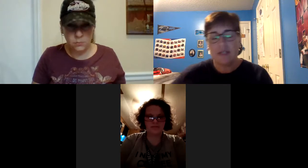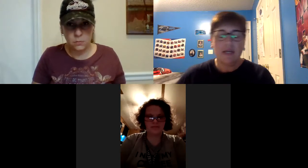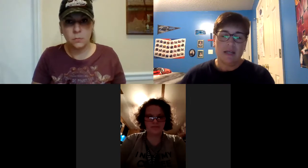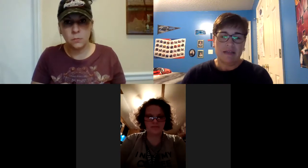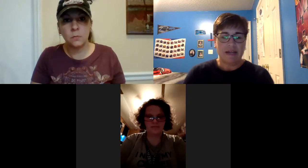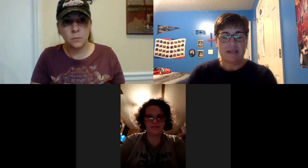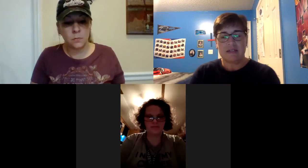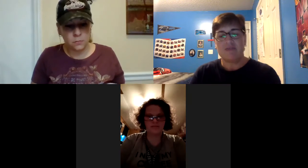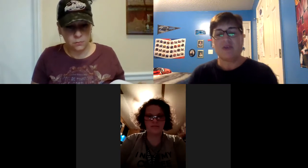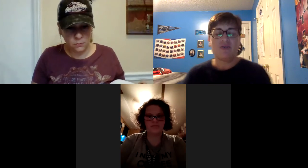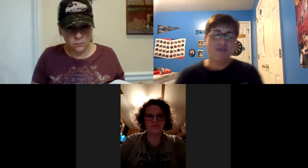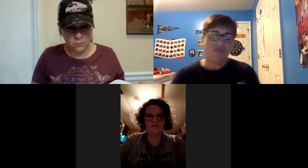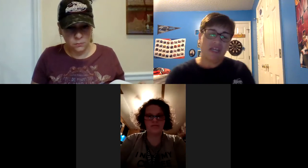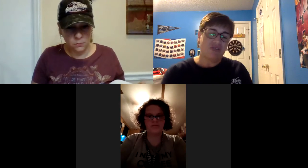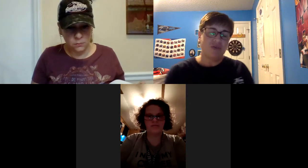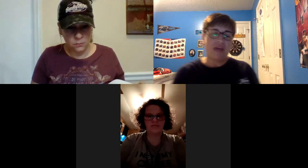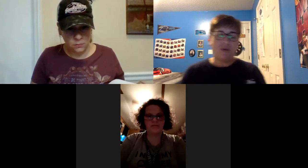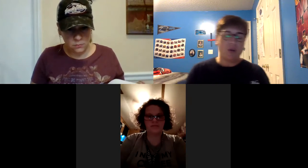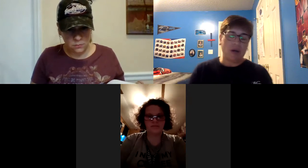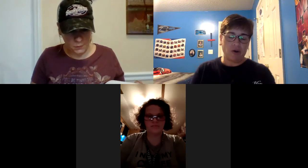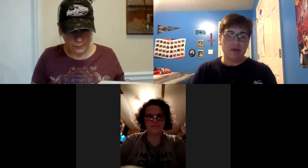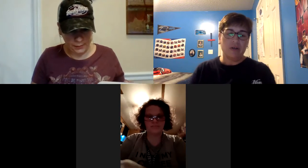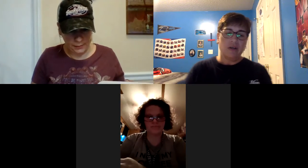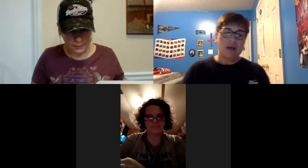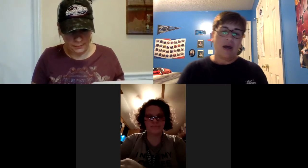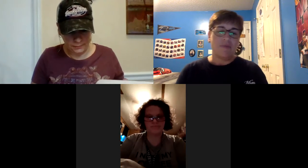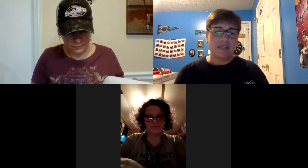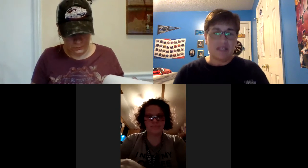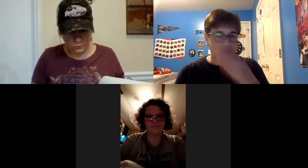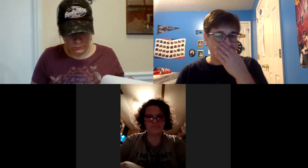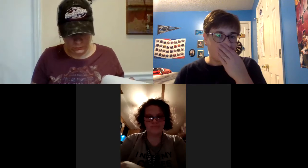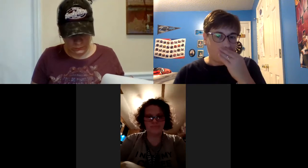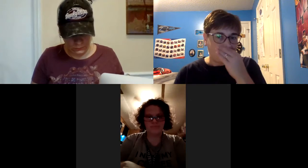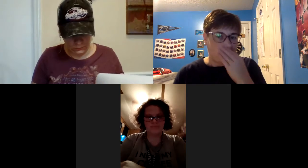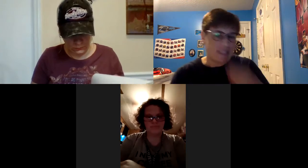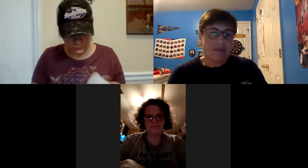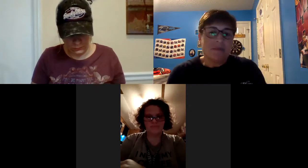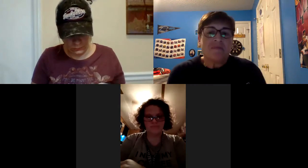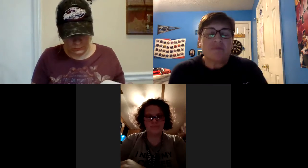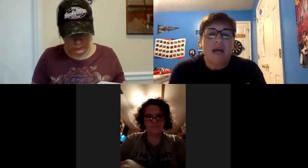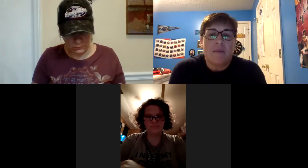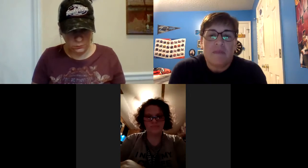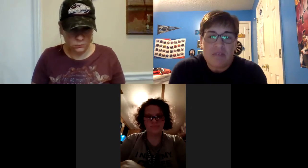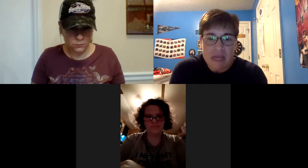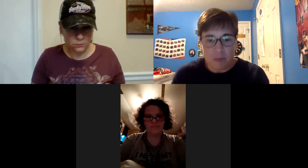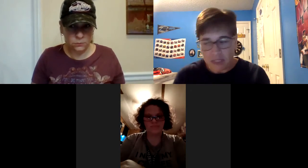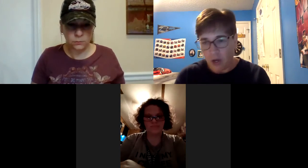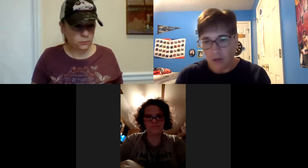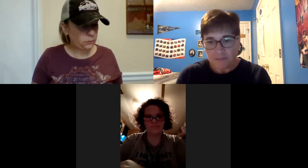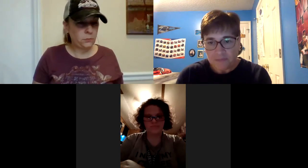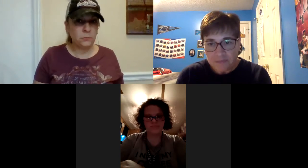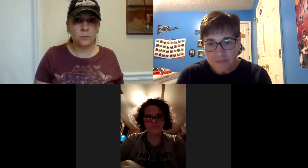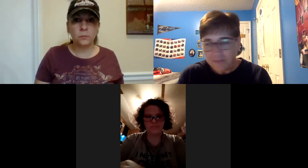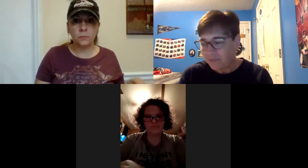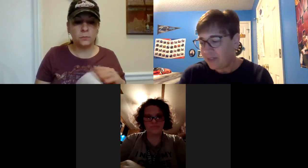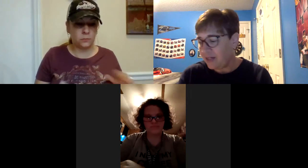and that kind of stuff. So you'll definitely get through that one quicker than this one if that helps at all.